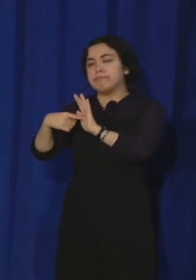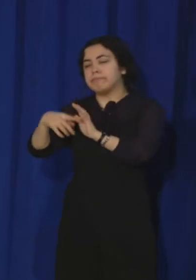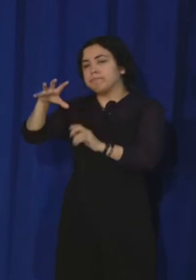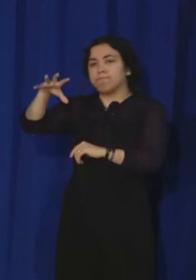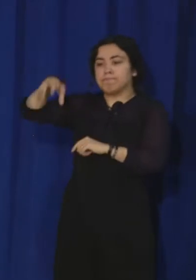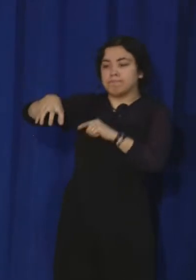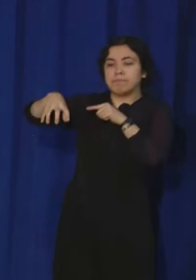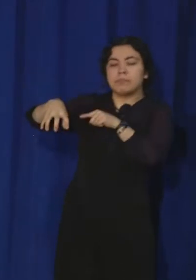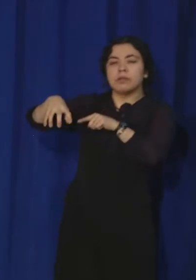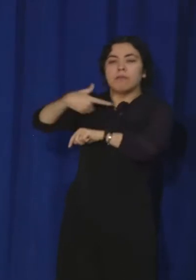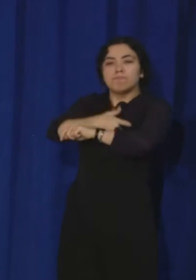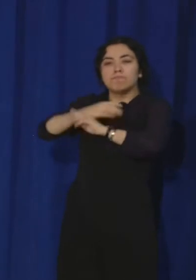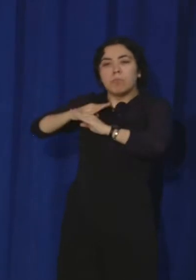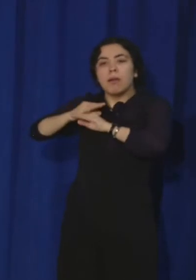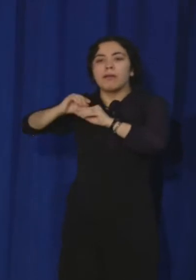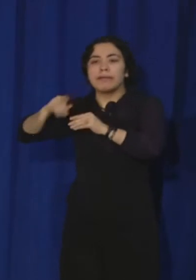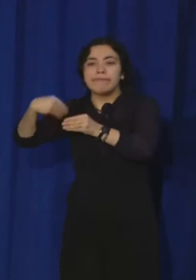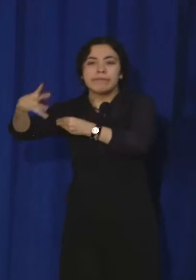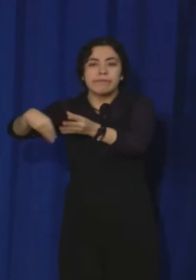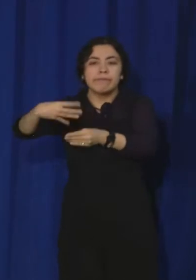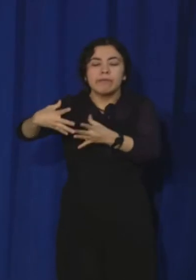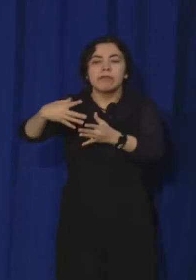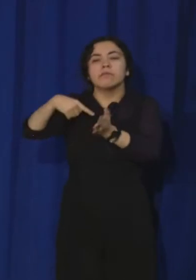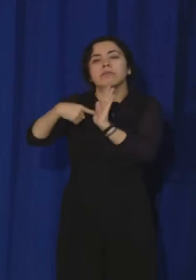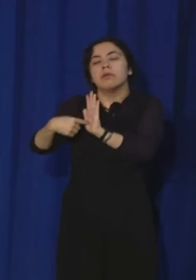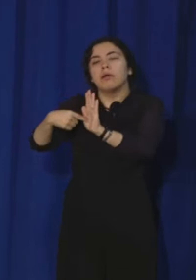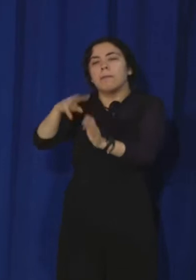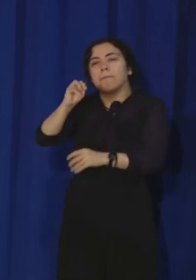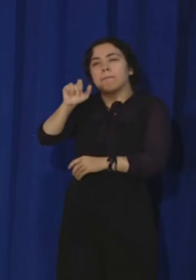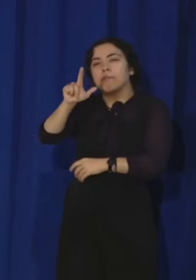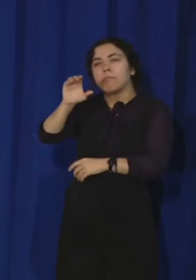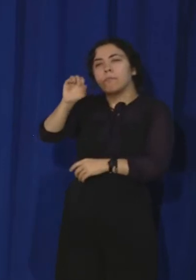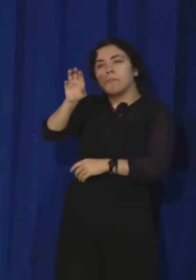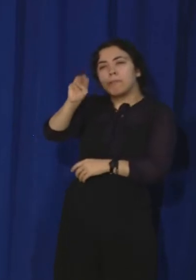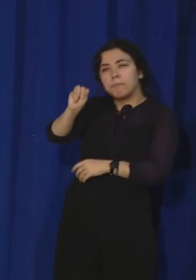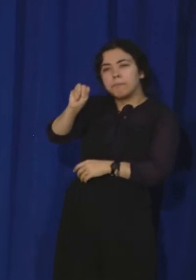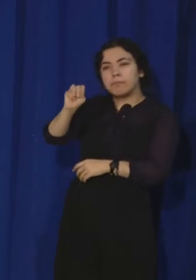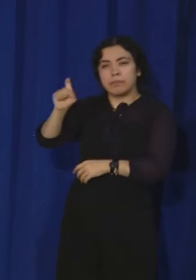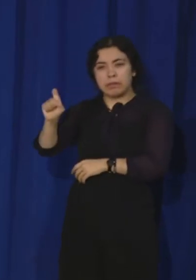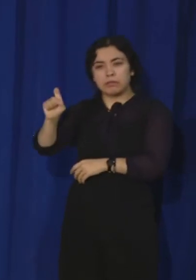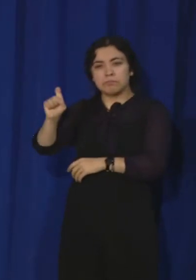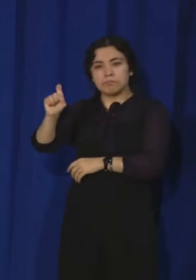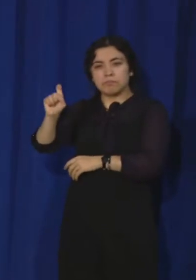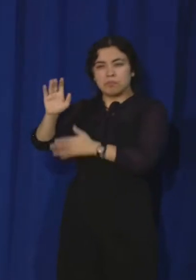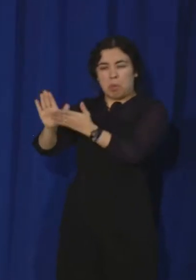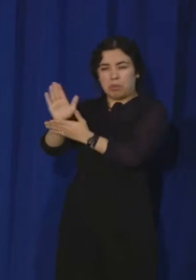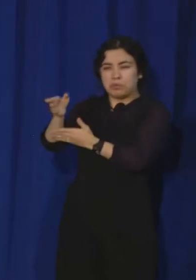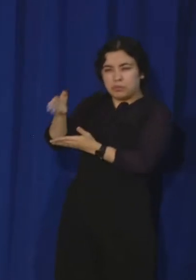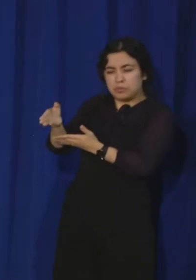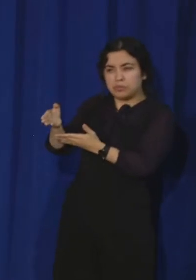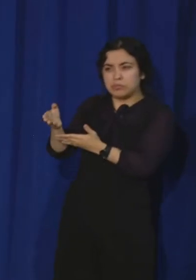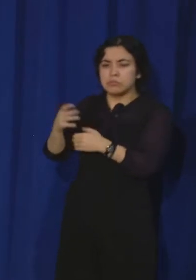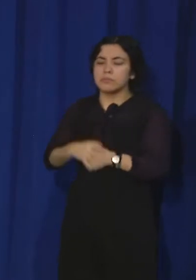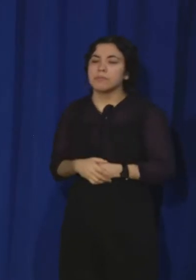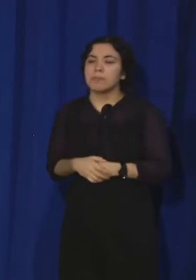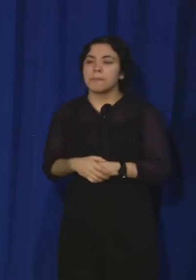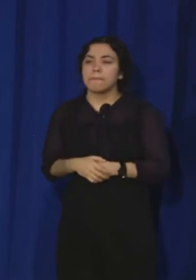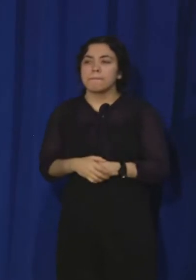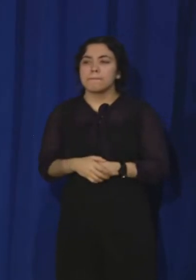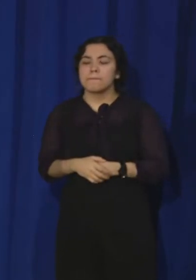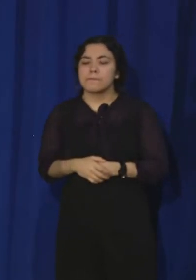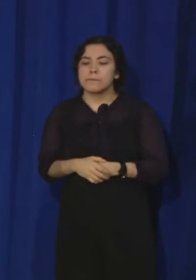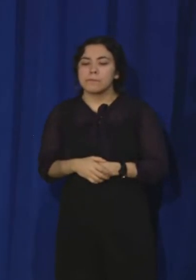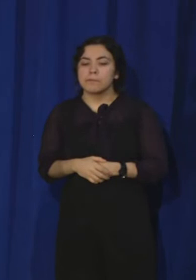day. Sure. I'm not sure I have that exact number right in front of me, but we're working on getting all of this up online. We